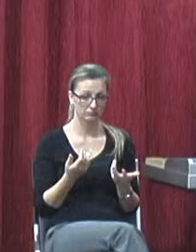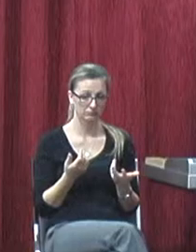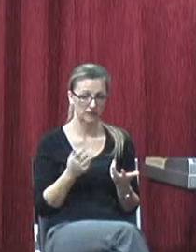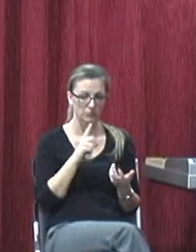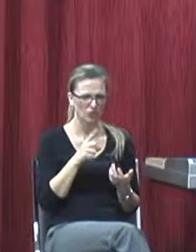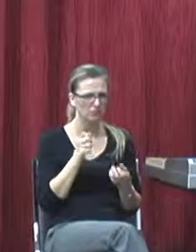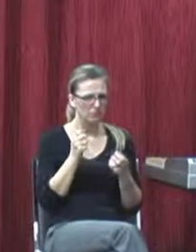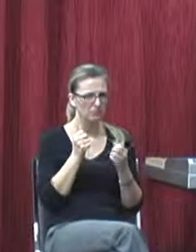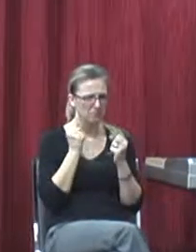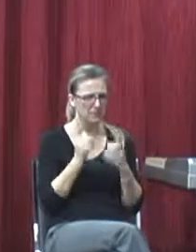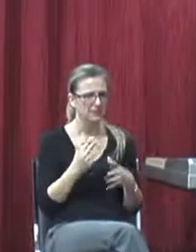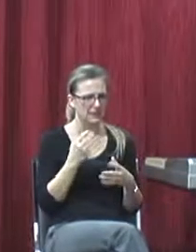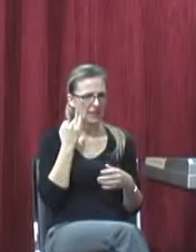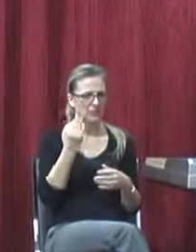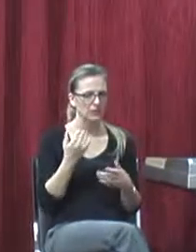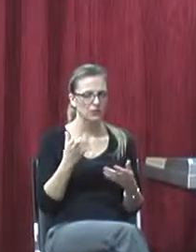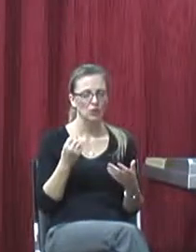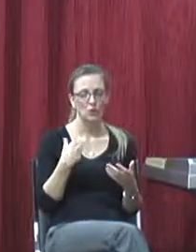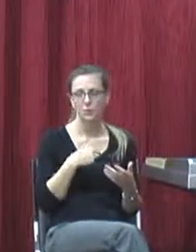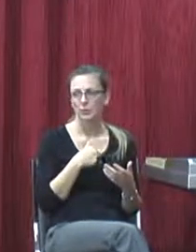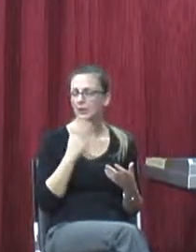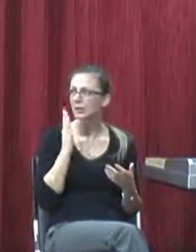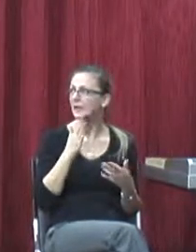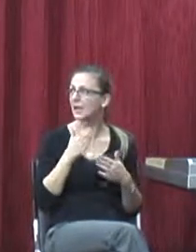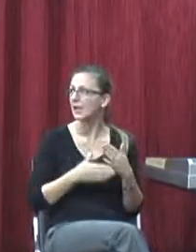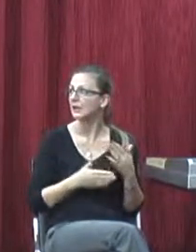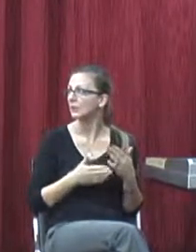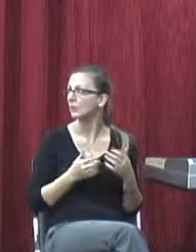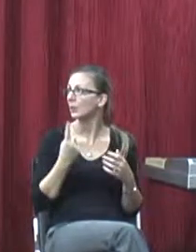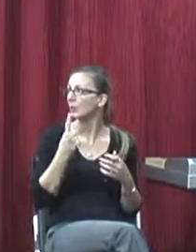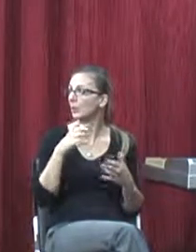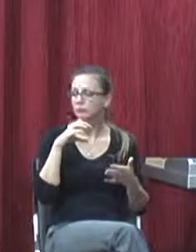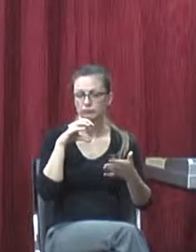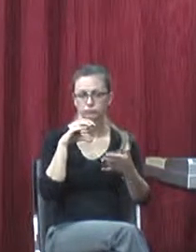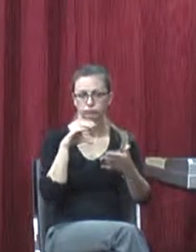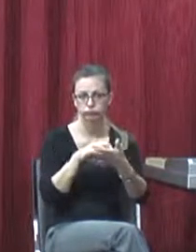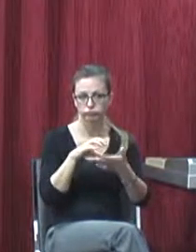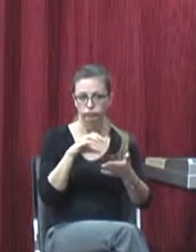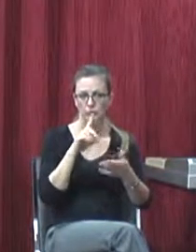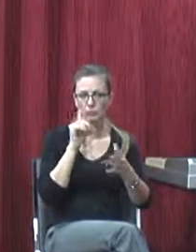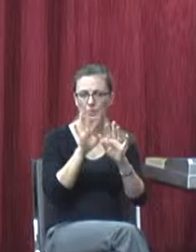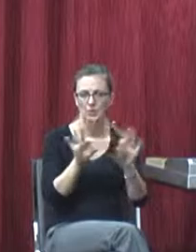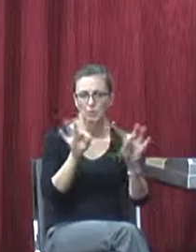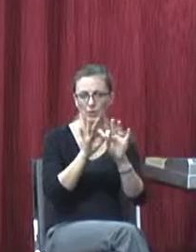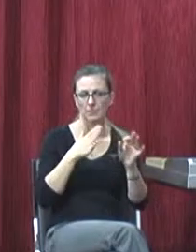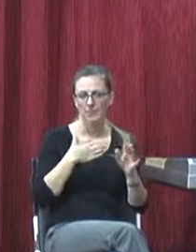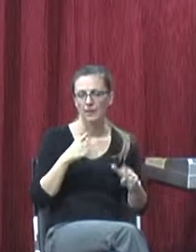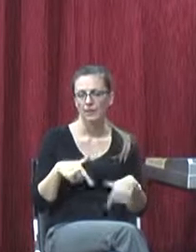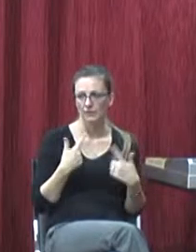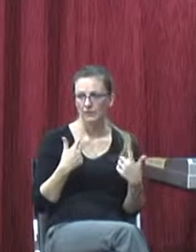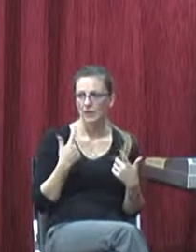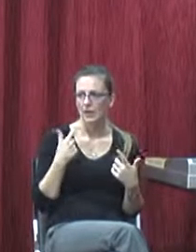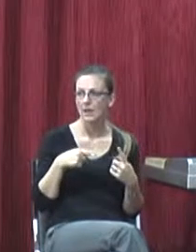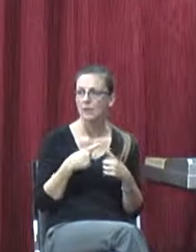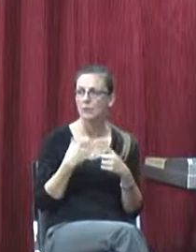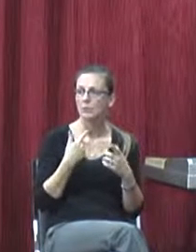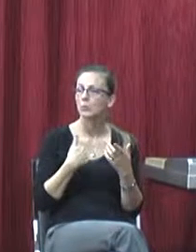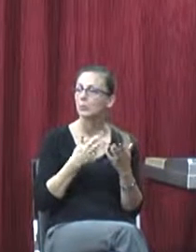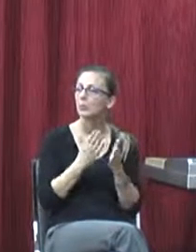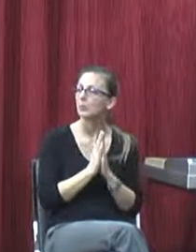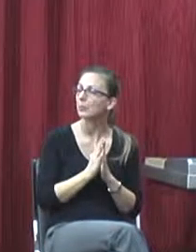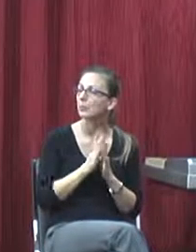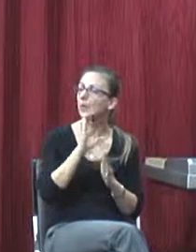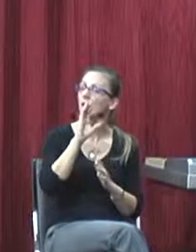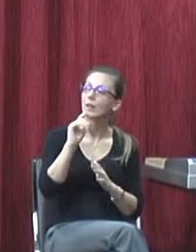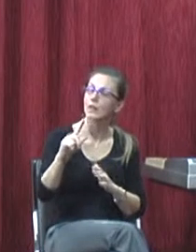lots of ideas out there. So we're going to end up here with just one passage that has been really important in my life, and then we're going to pray. Colossians chapter